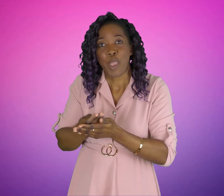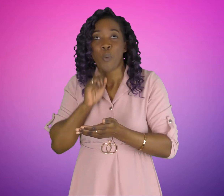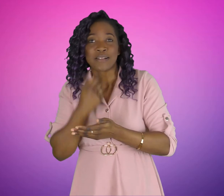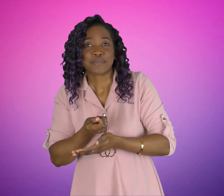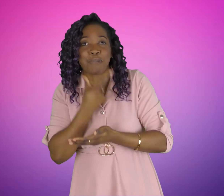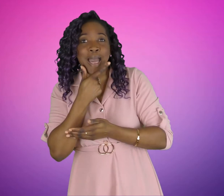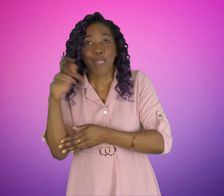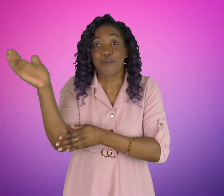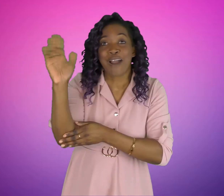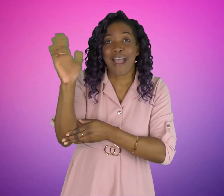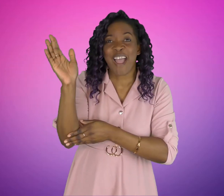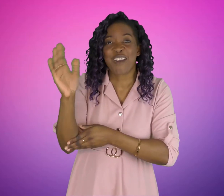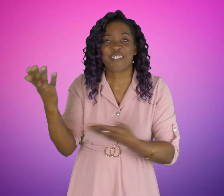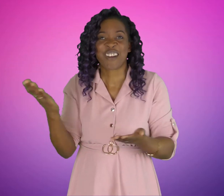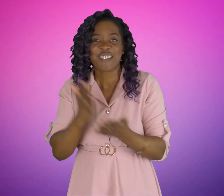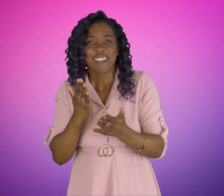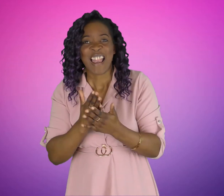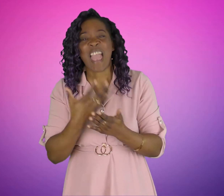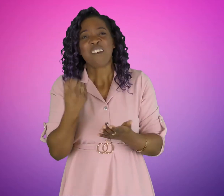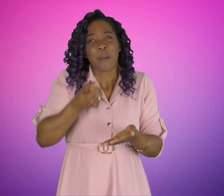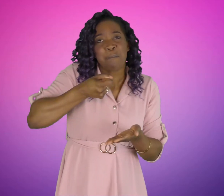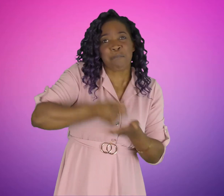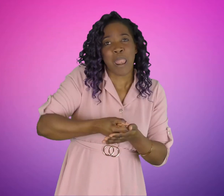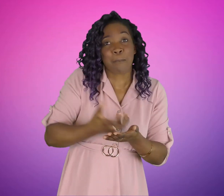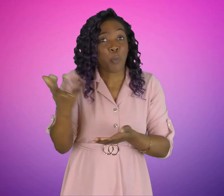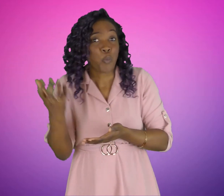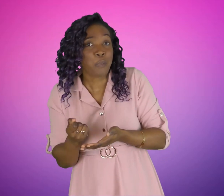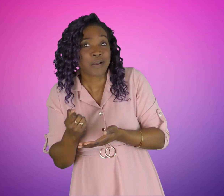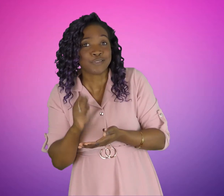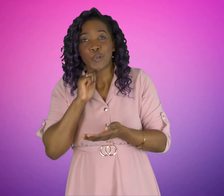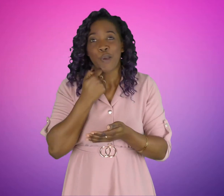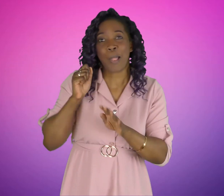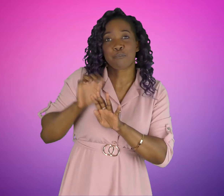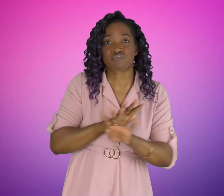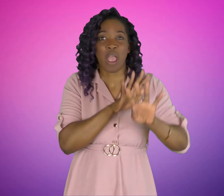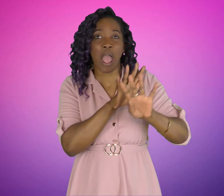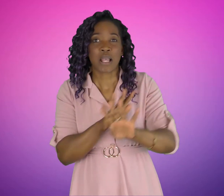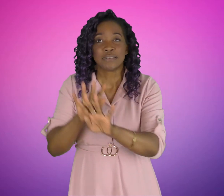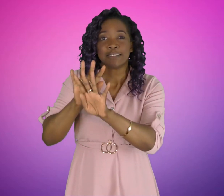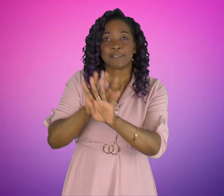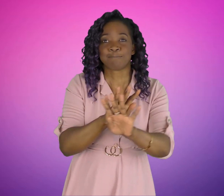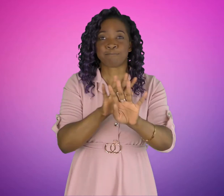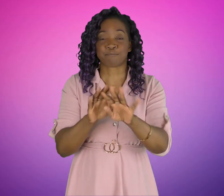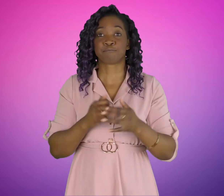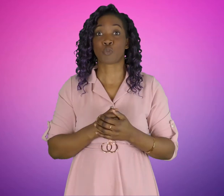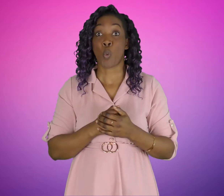to be a great parade for the Emperor to show off his remarkable suit. Some doubted that making the suit was a good idea. Others